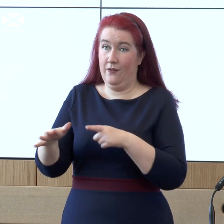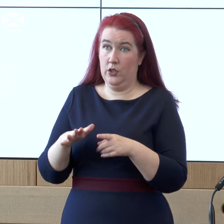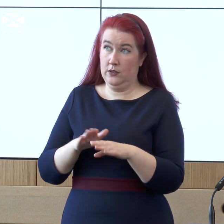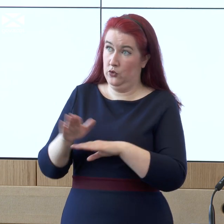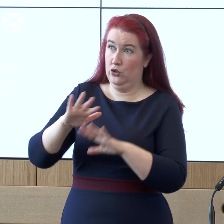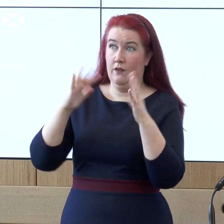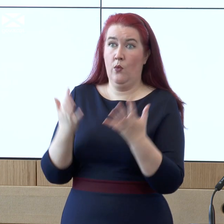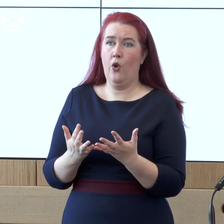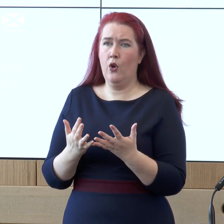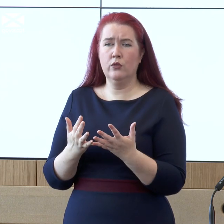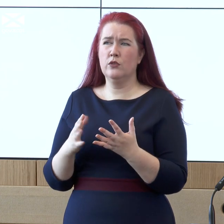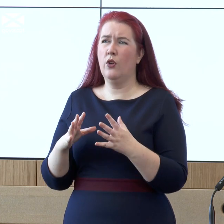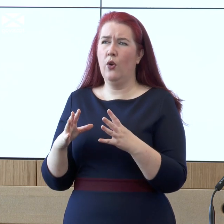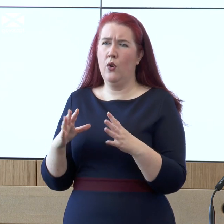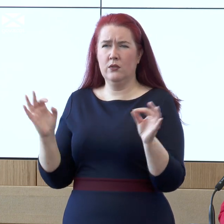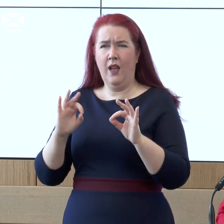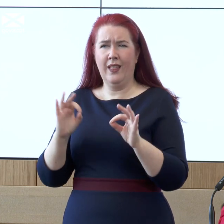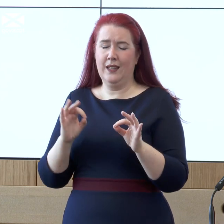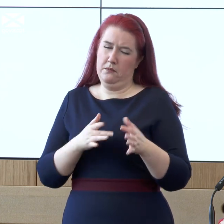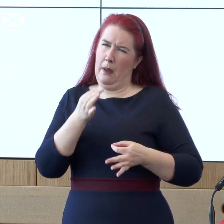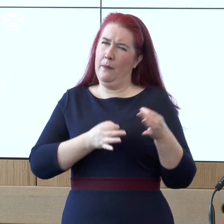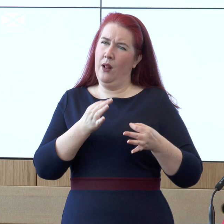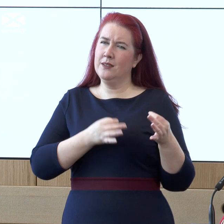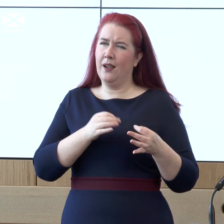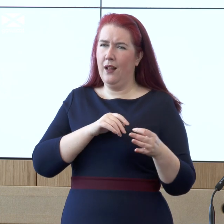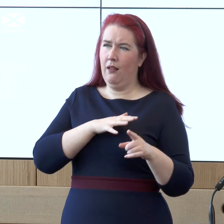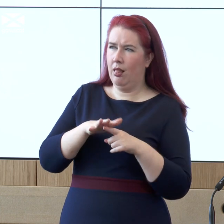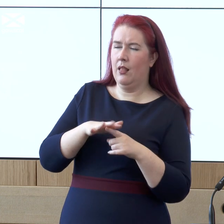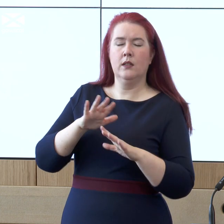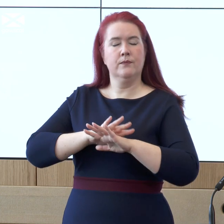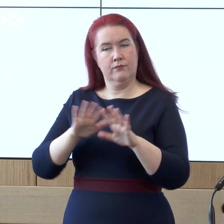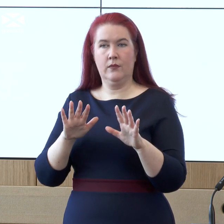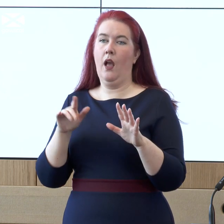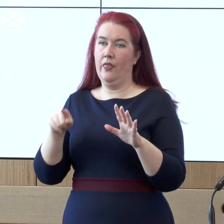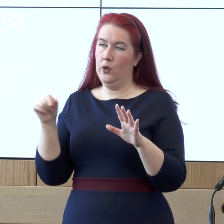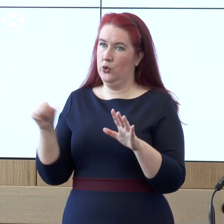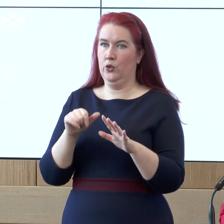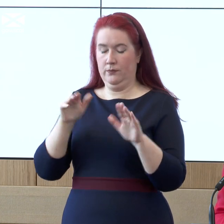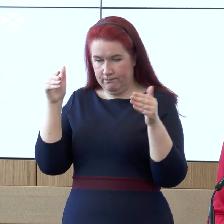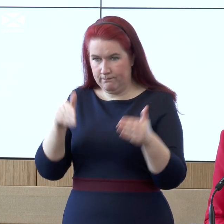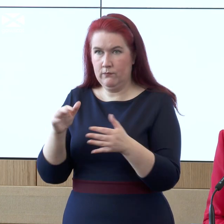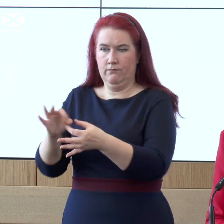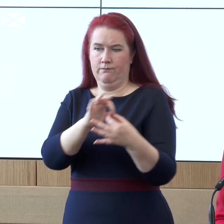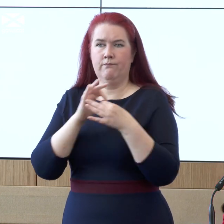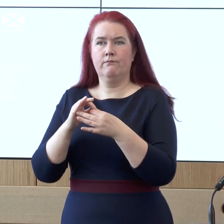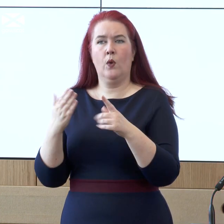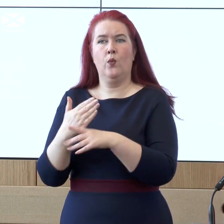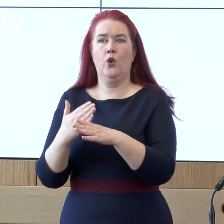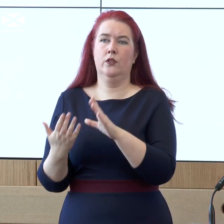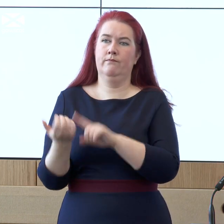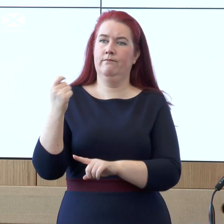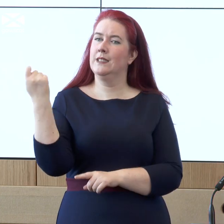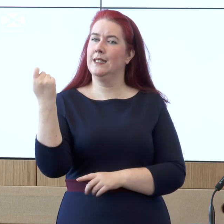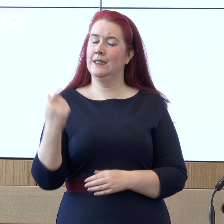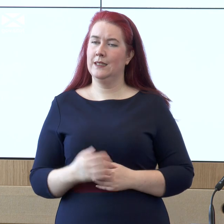nothing, certainly not party politics, should stand in the way of us working together towards a successful outcome. One